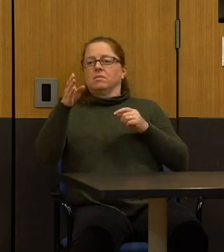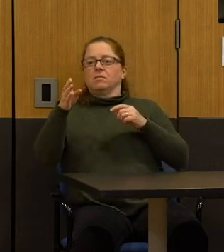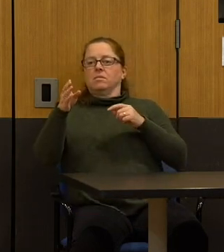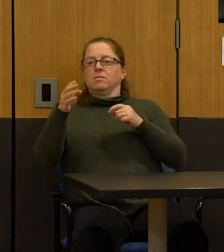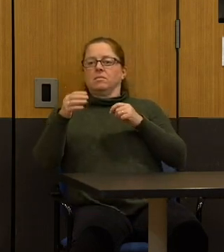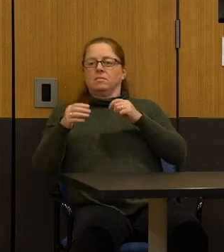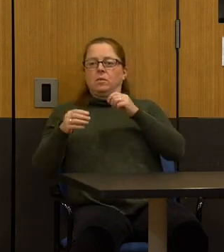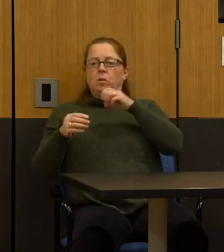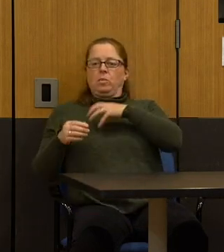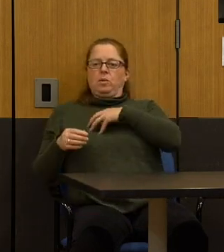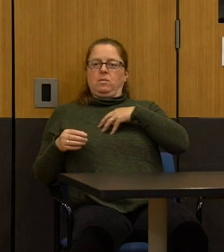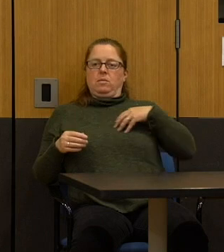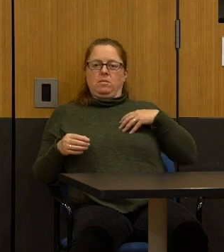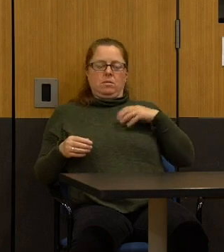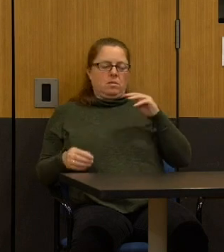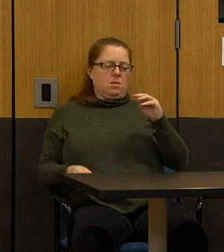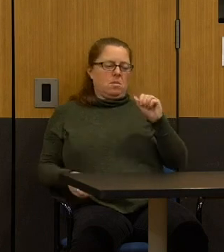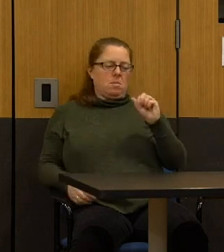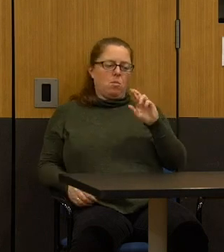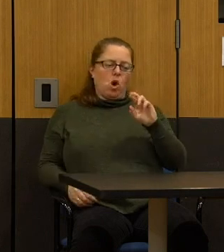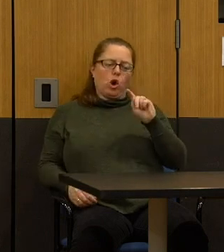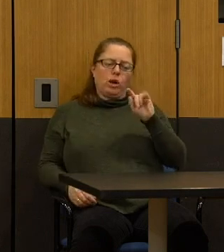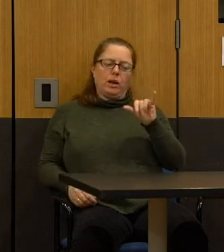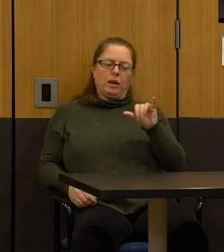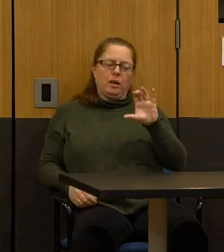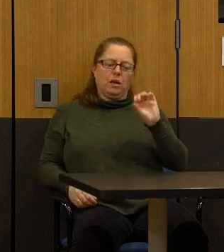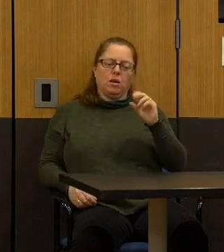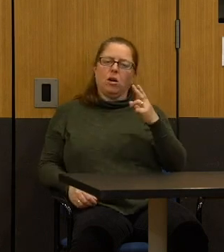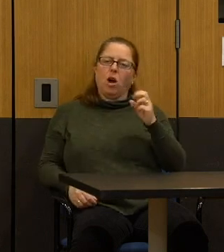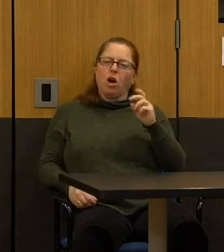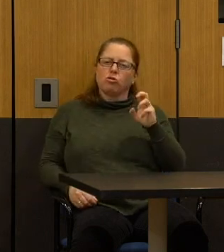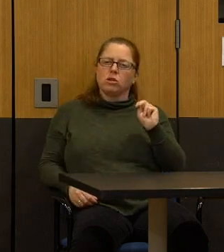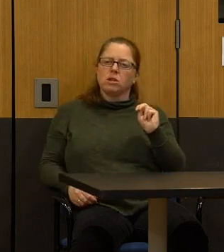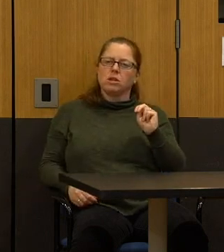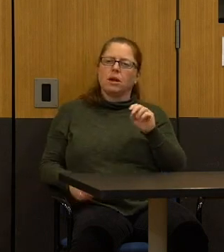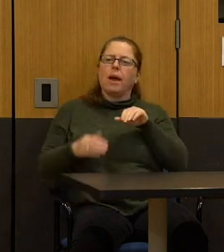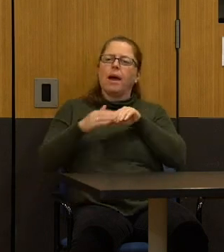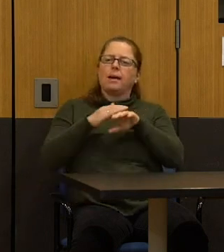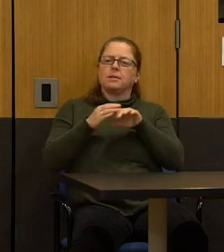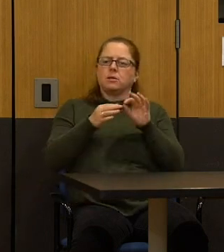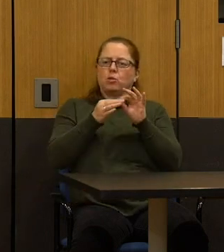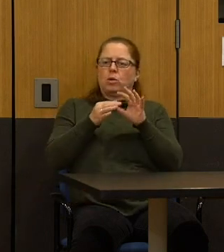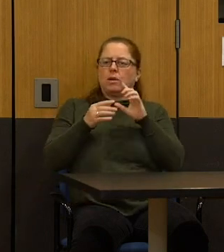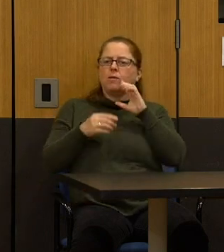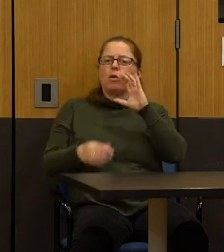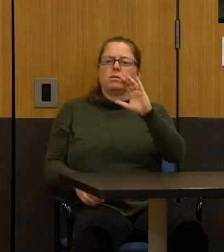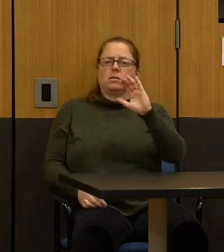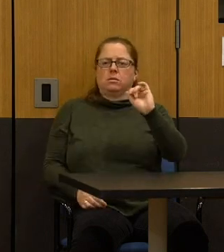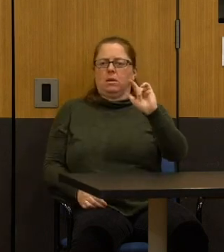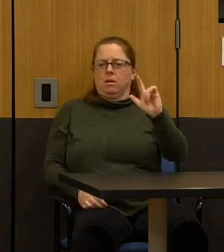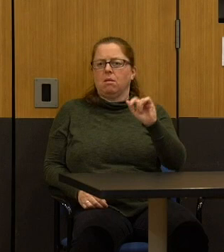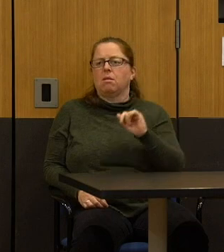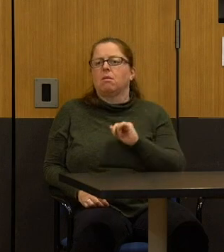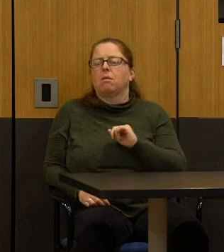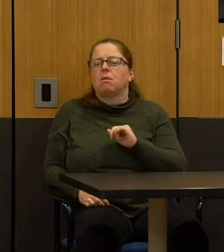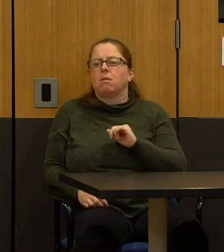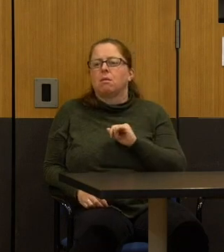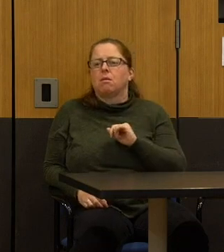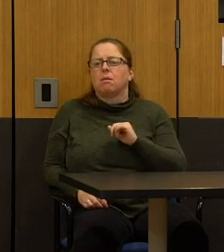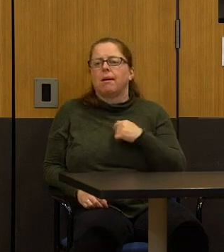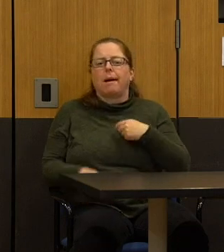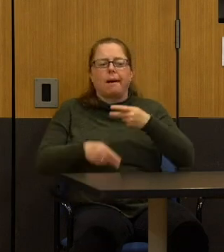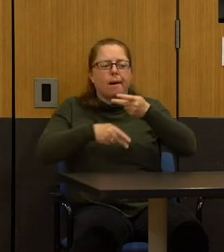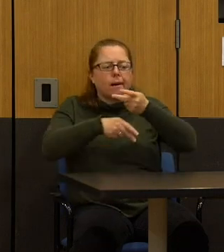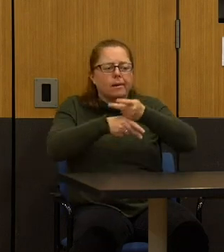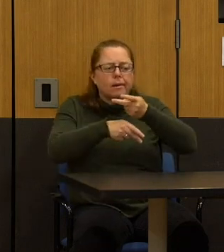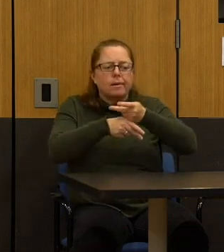My name is Margie Cochran. I'm the Access Coordinator at the Center for Independent Living, so I oversee